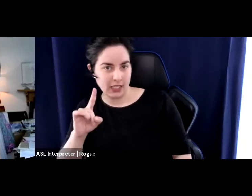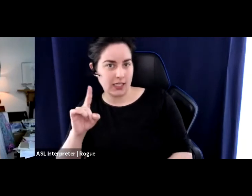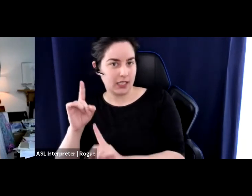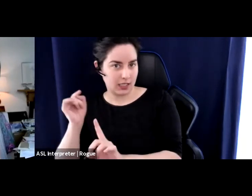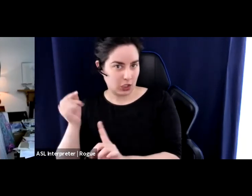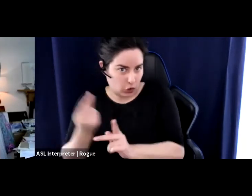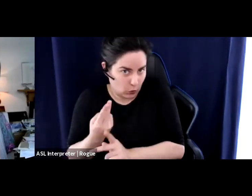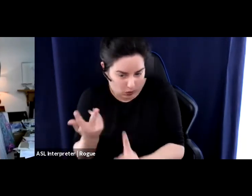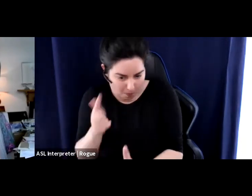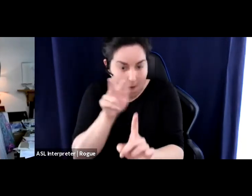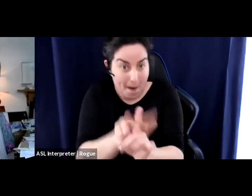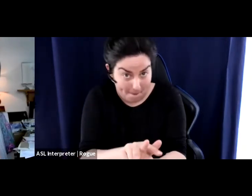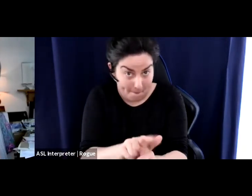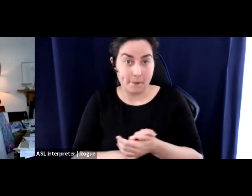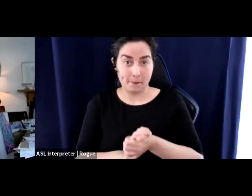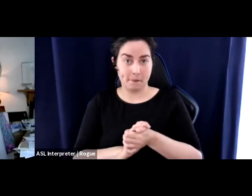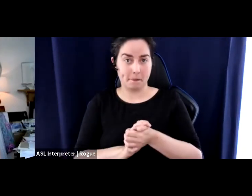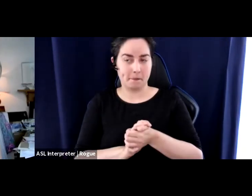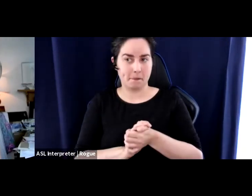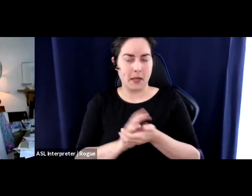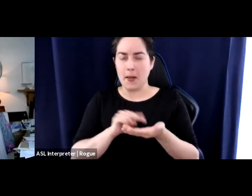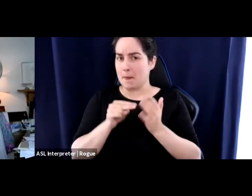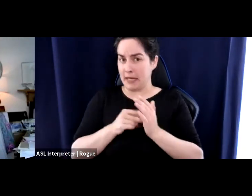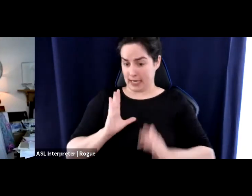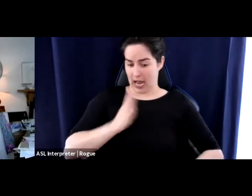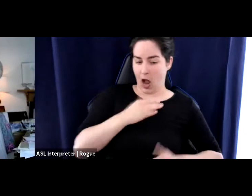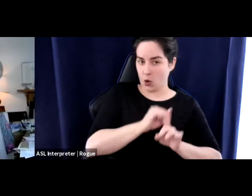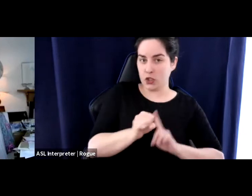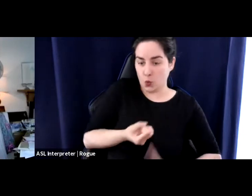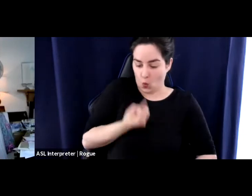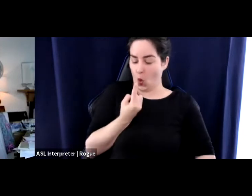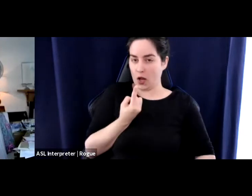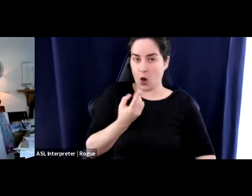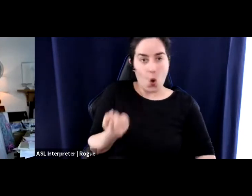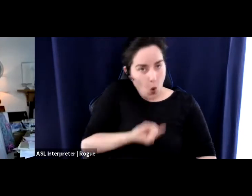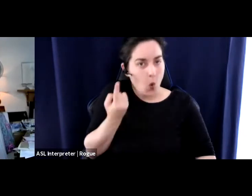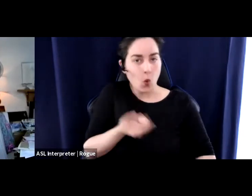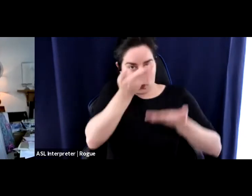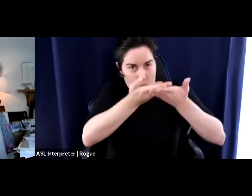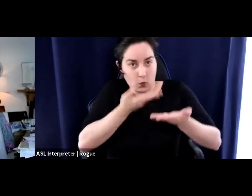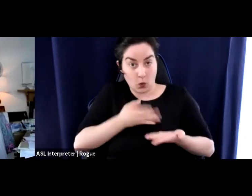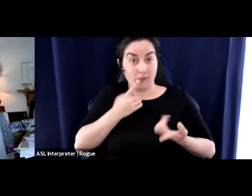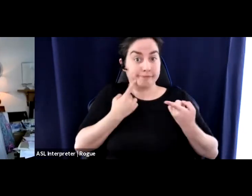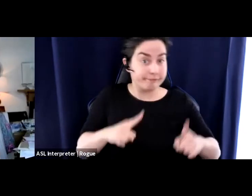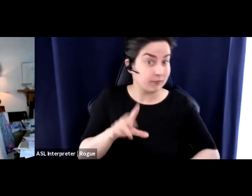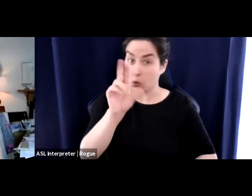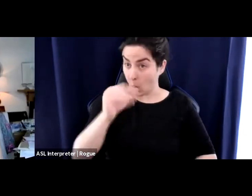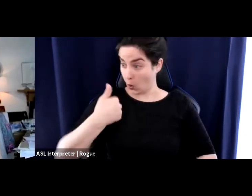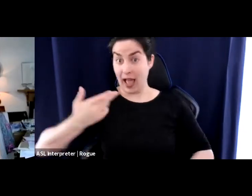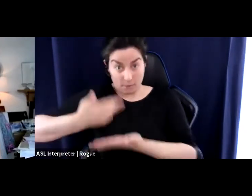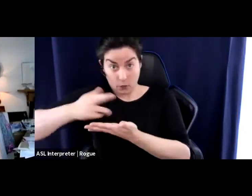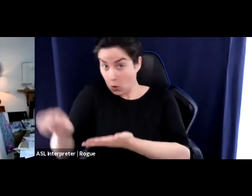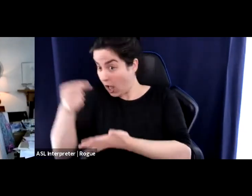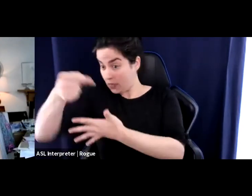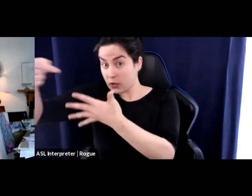just for anybody who's interested to look not just at our cases, but for cases in general, that this resource from